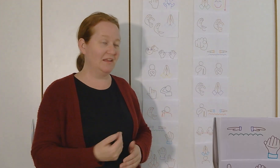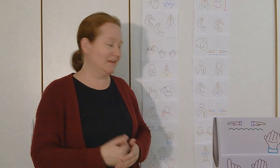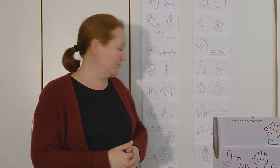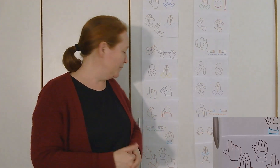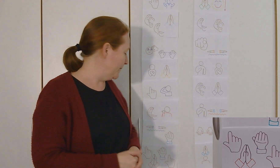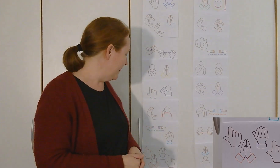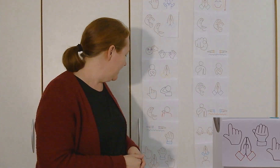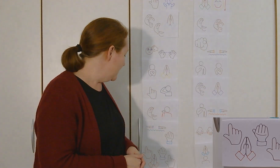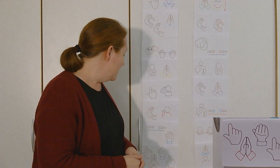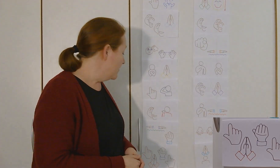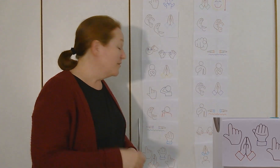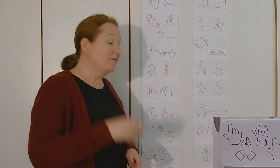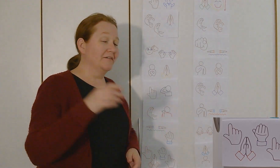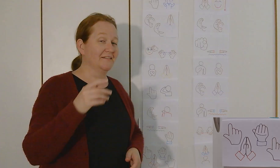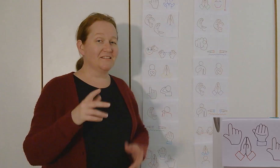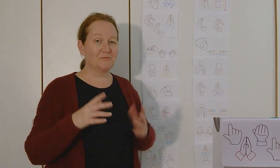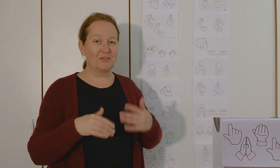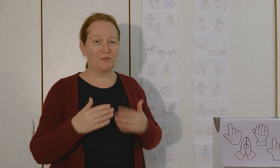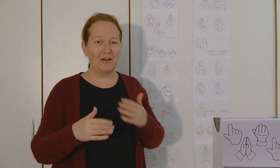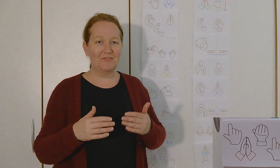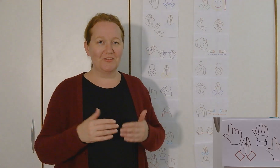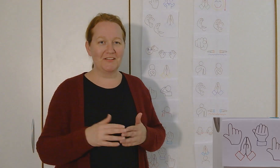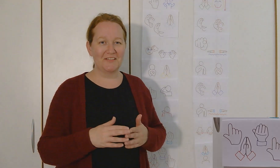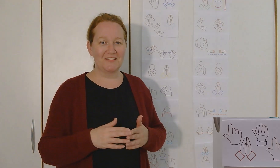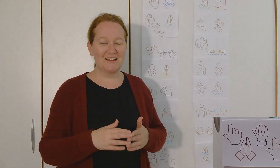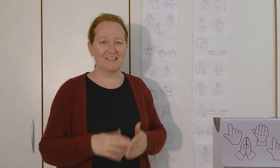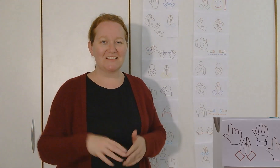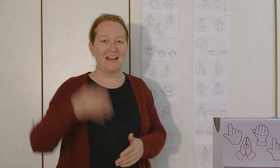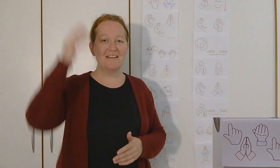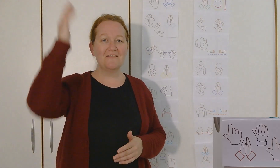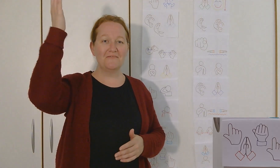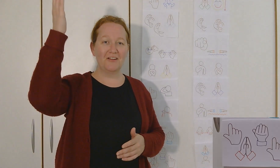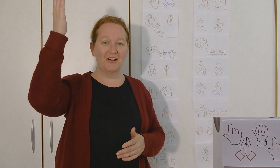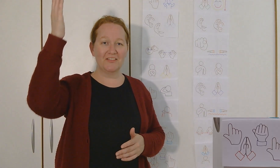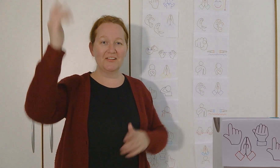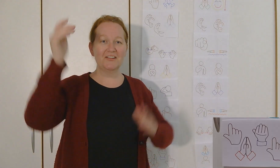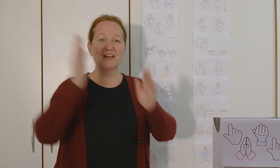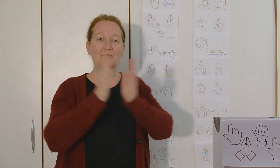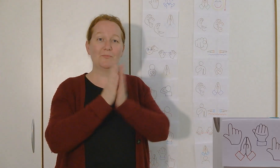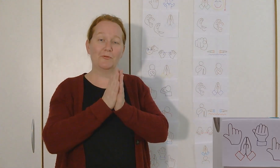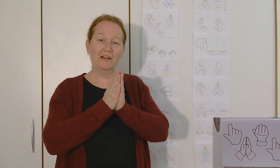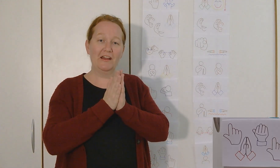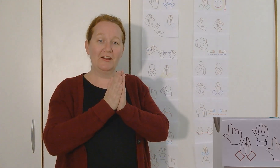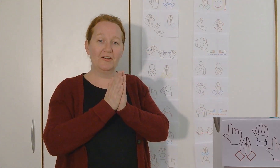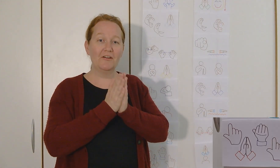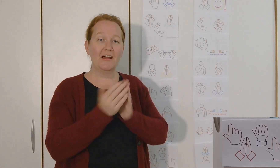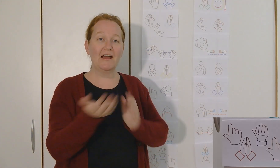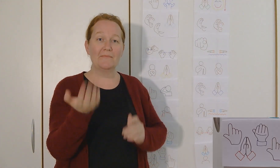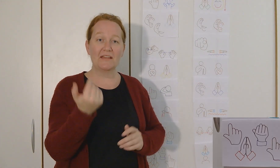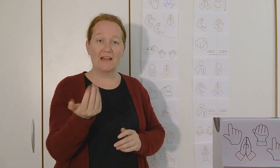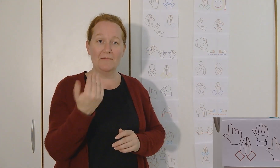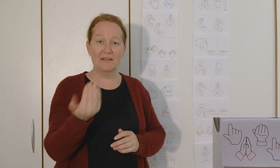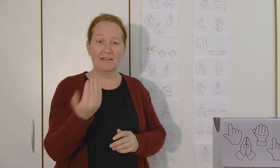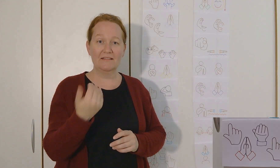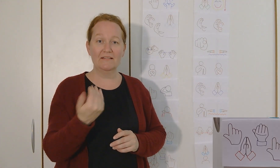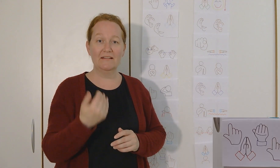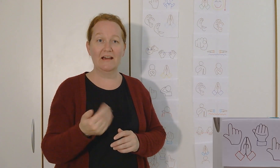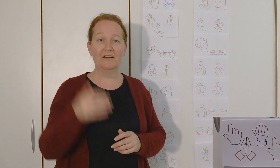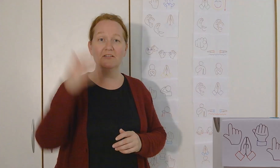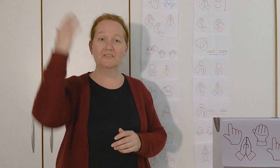me. And this is where there are quite a few in this last line. Father, in prayer, I'm coming now